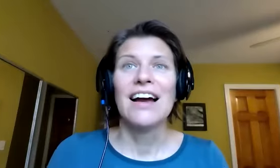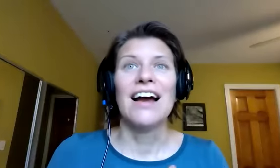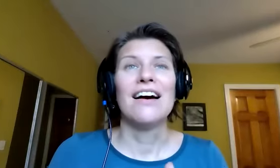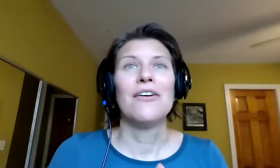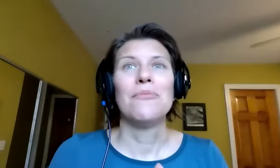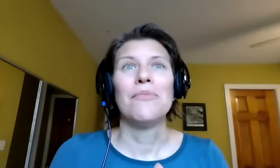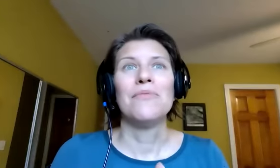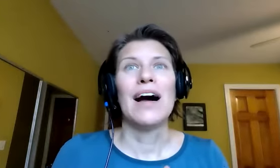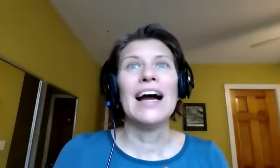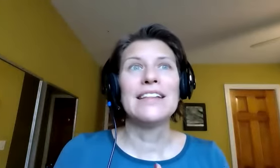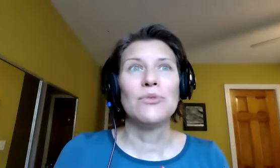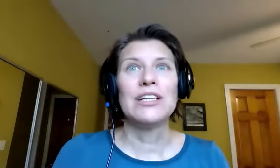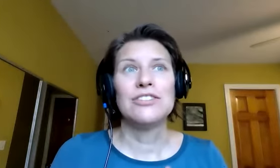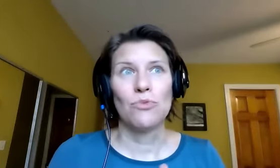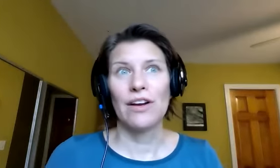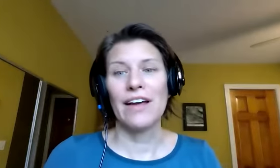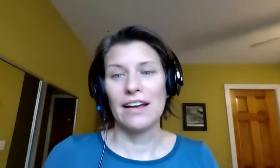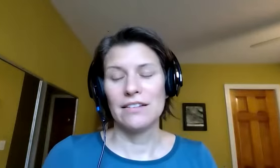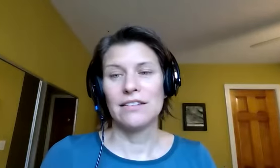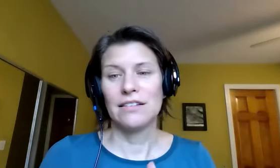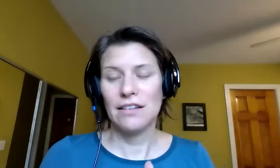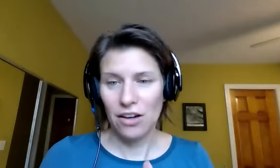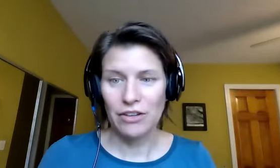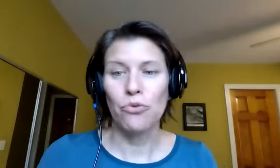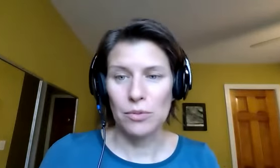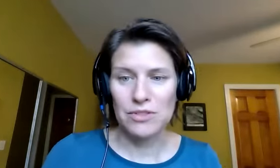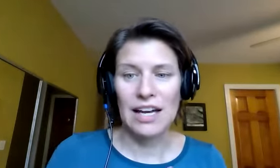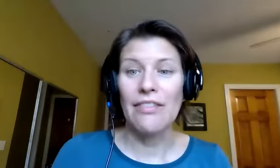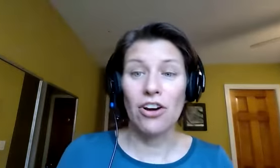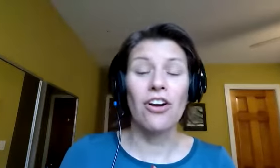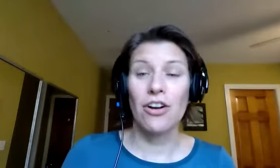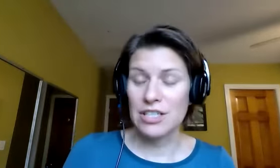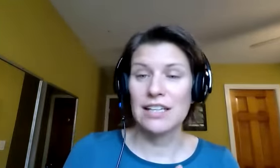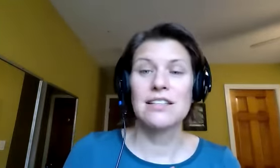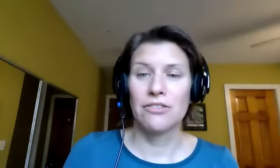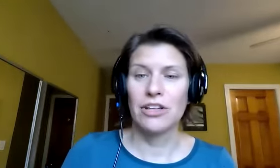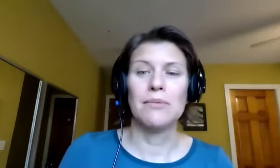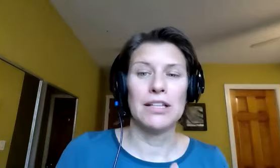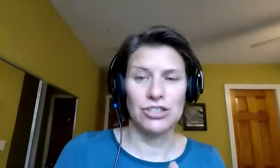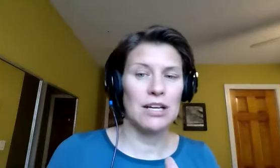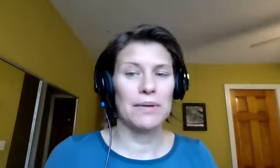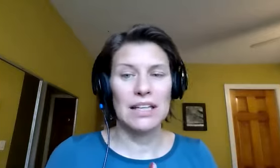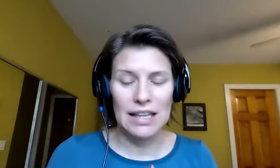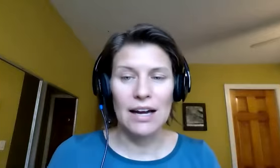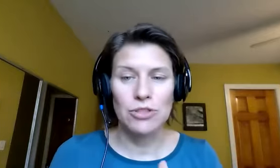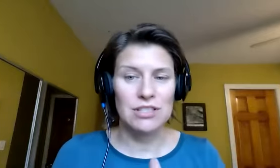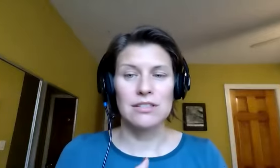Um, I think we need to do more of that on the affordable side. And there are architects that are very much championing that, which is